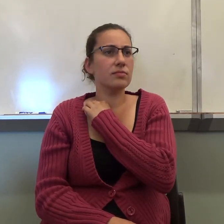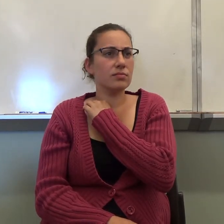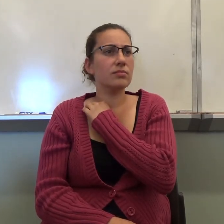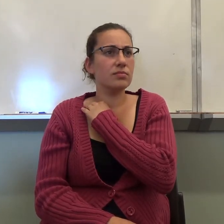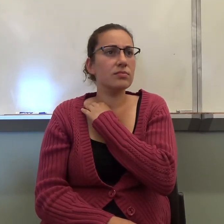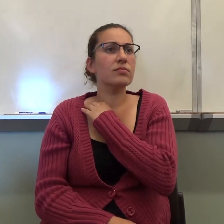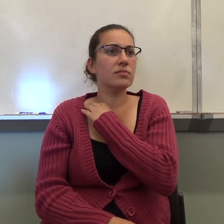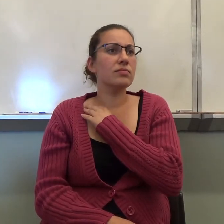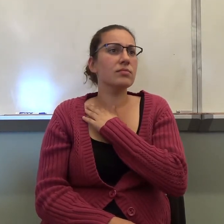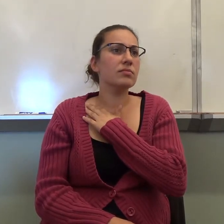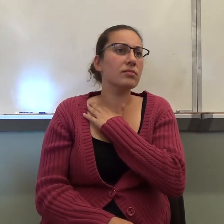Is that like?